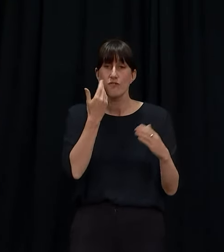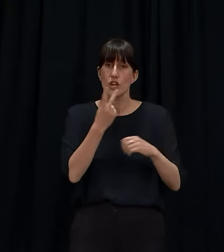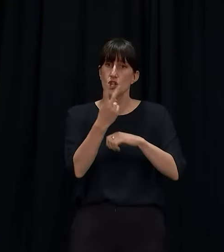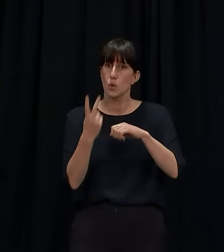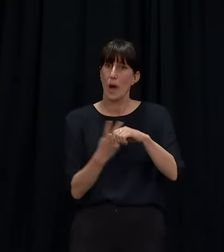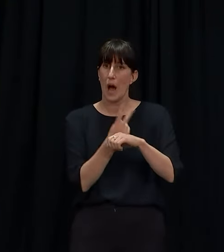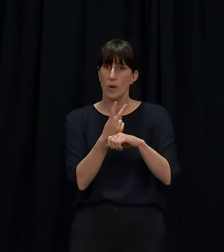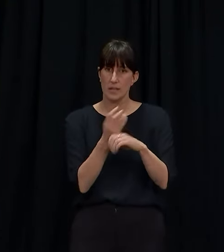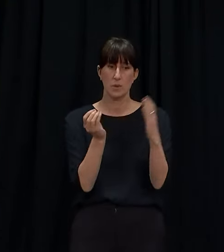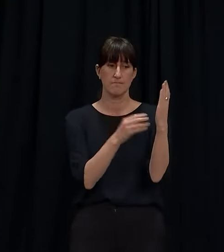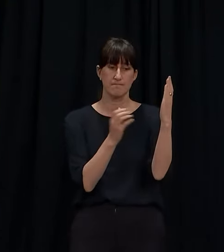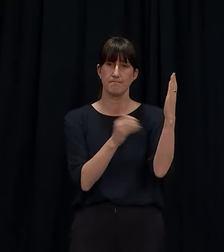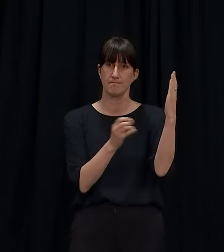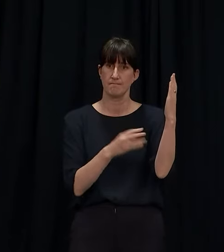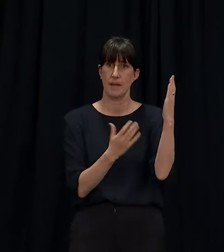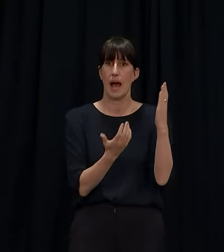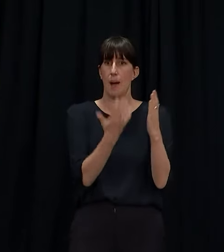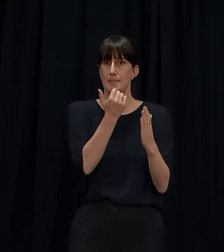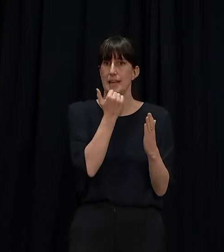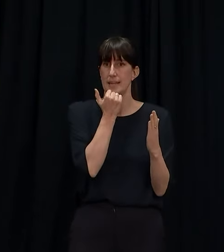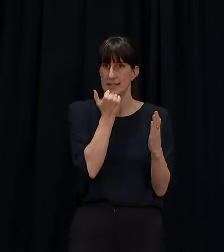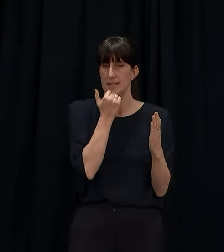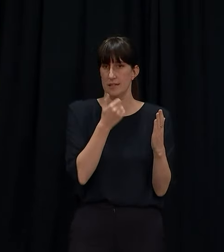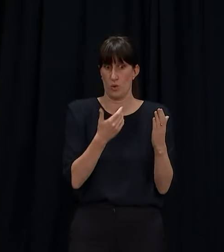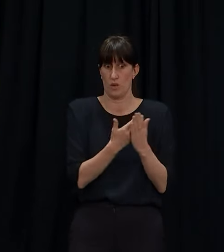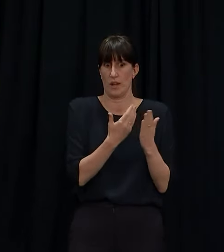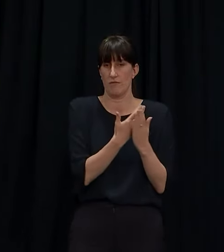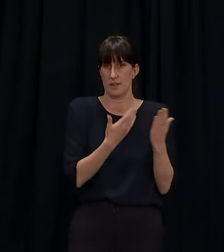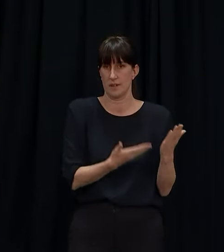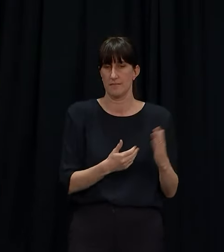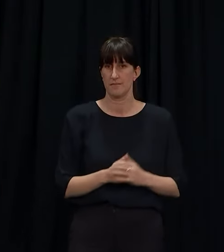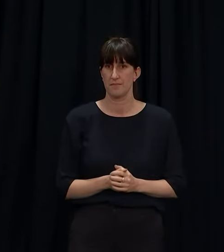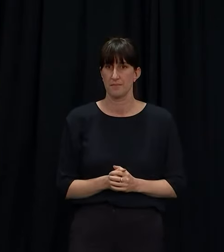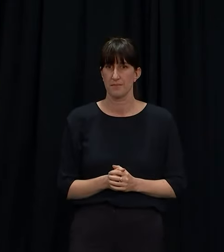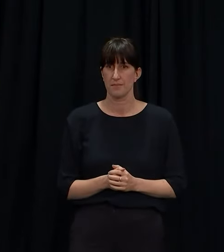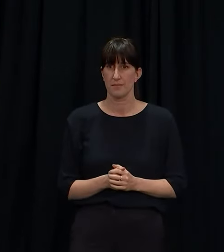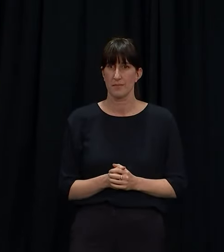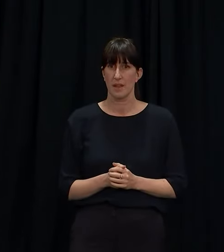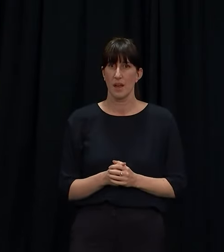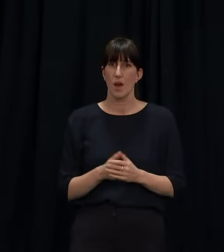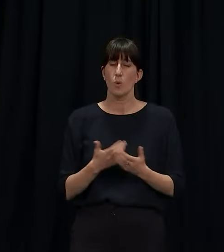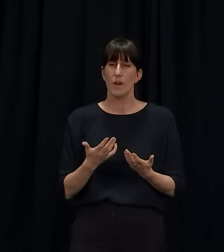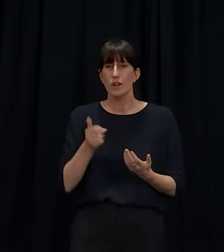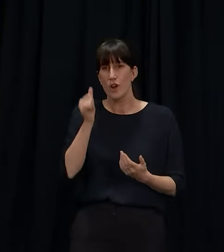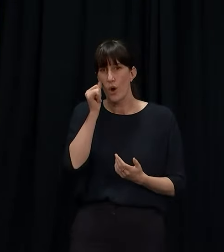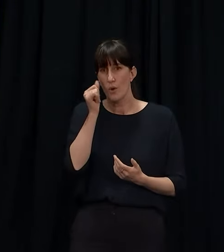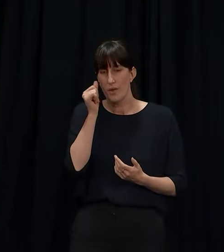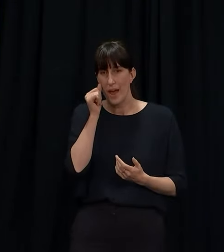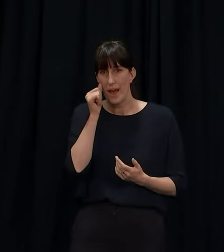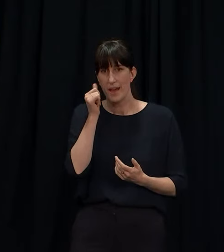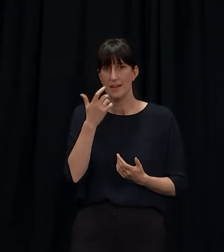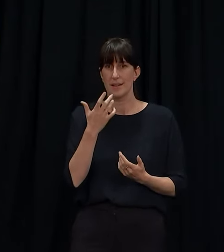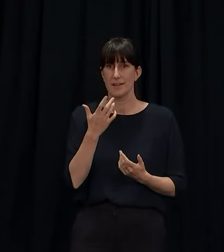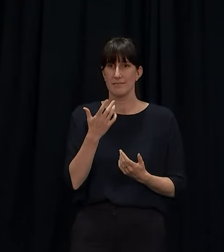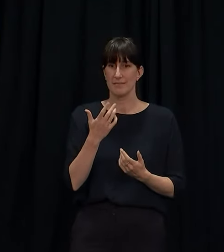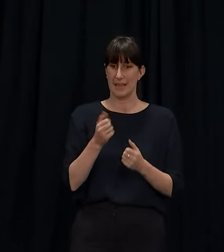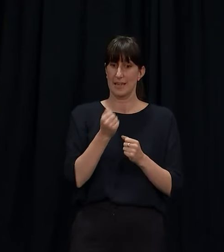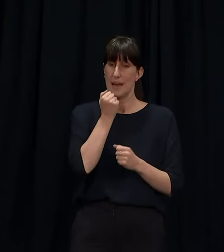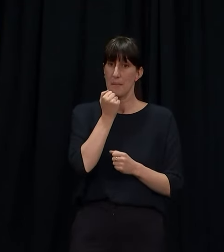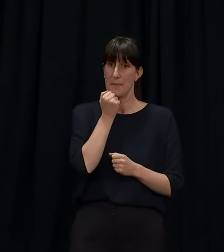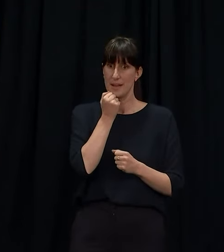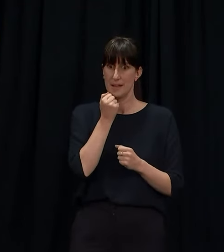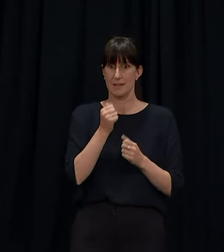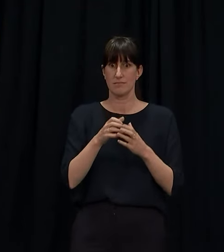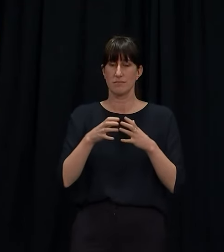On contact tracing, the number of contacts continues to increase as expected as we identify more cases and continue